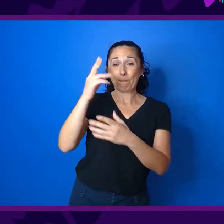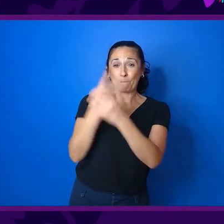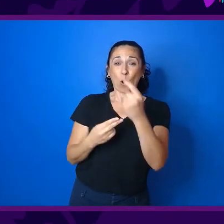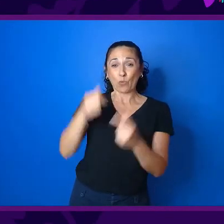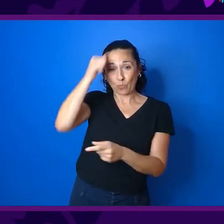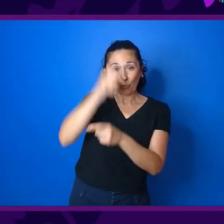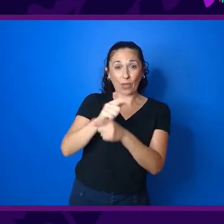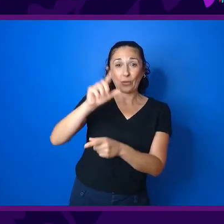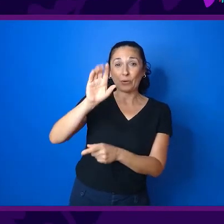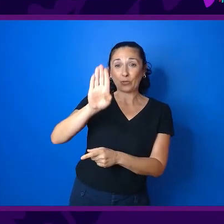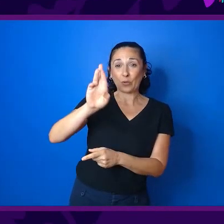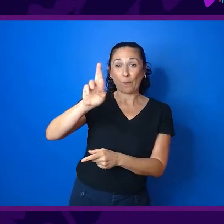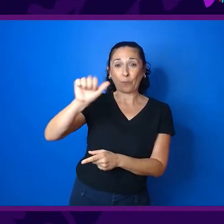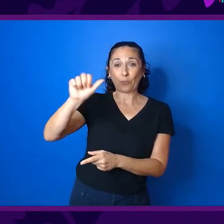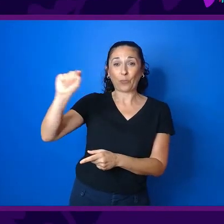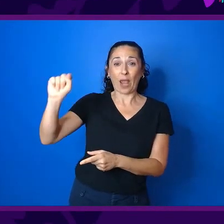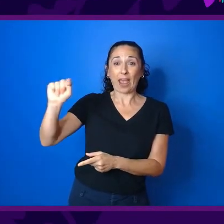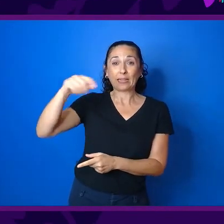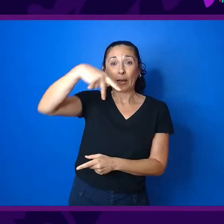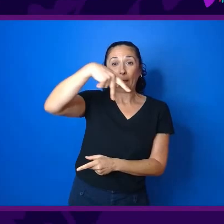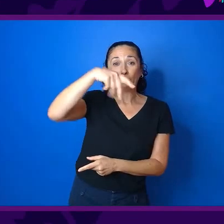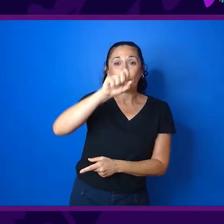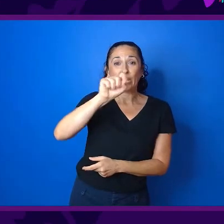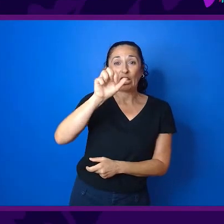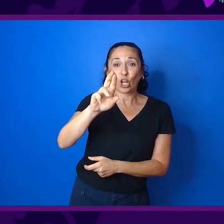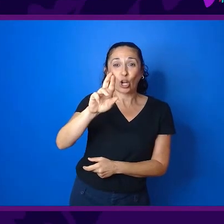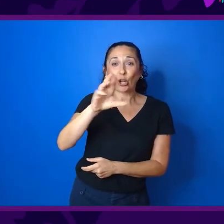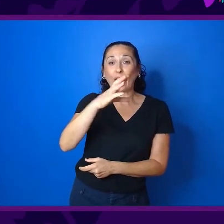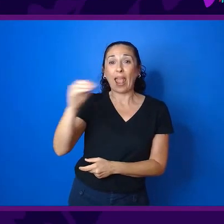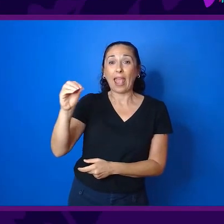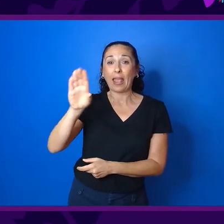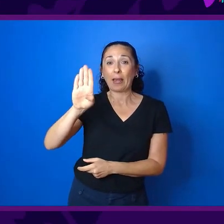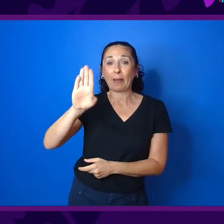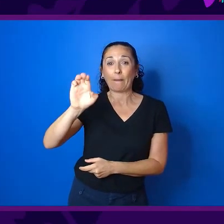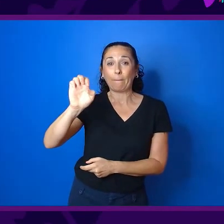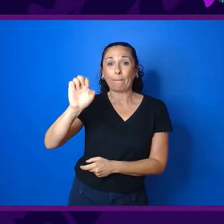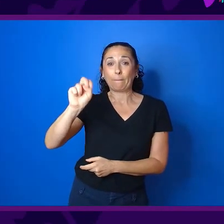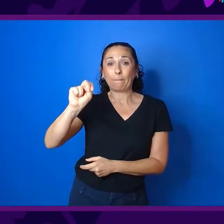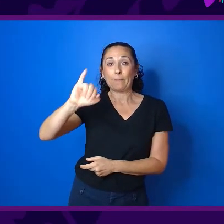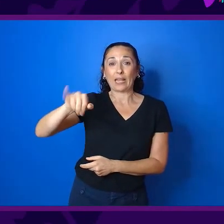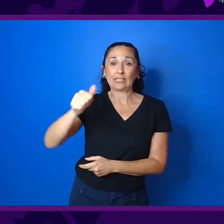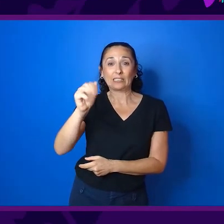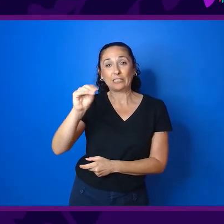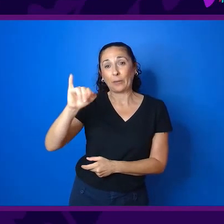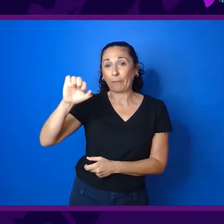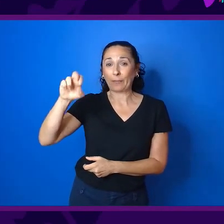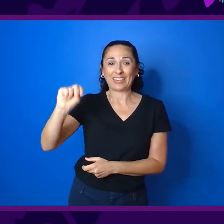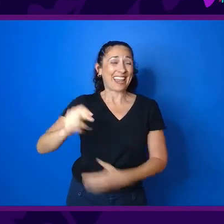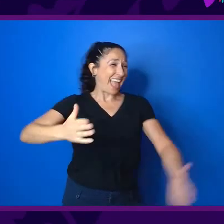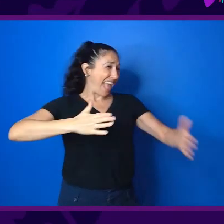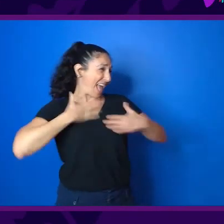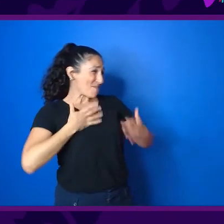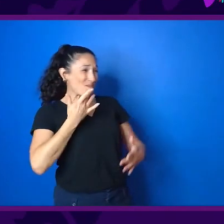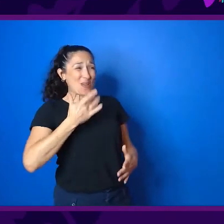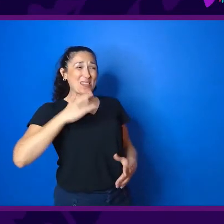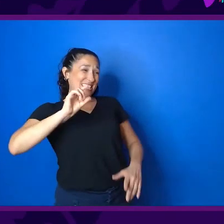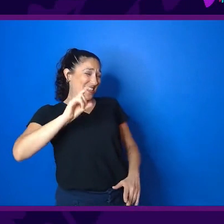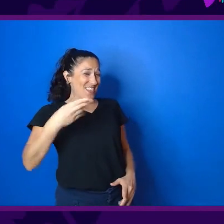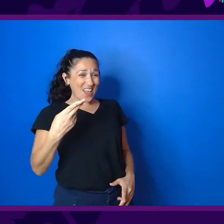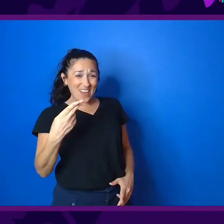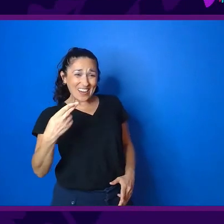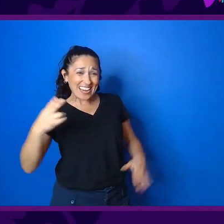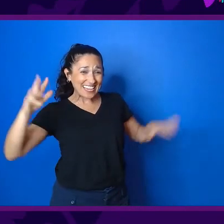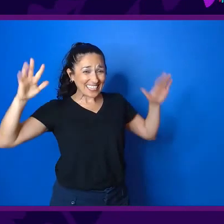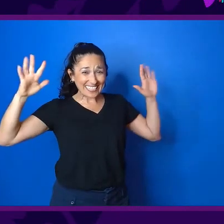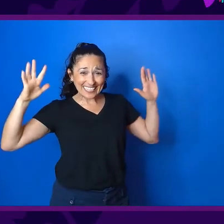guys? Hey, oh, there we go. Happy birthday, Dolores. Happy birthday, Dolores. Hi, how